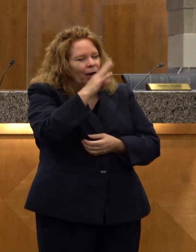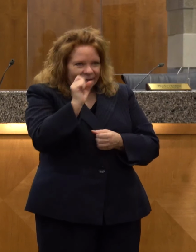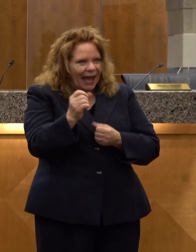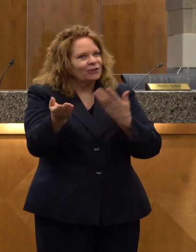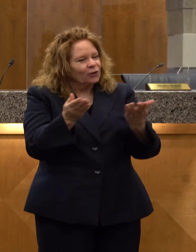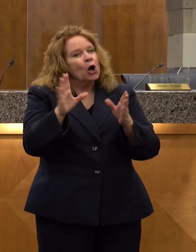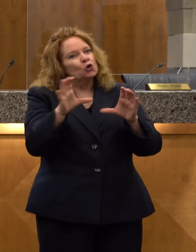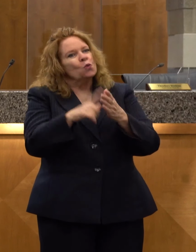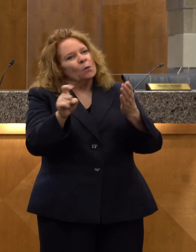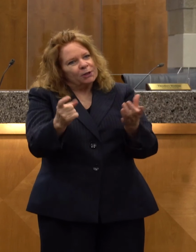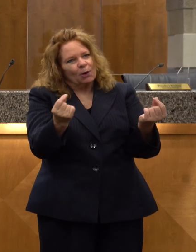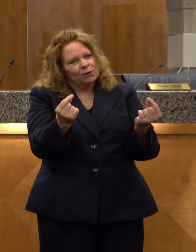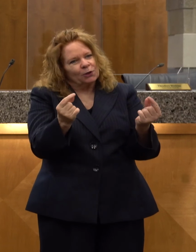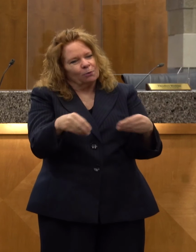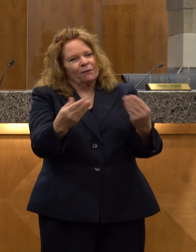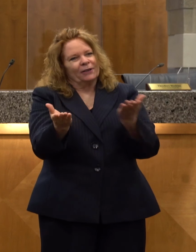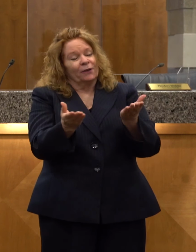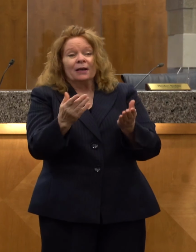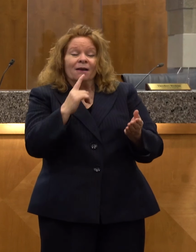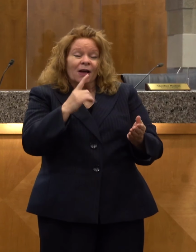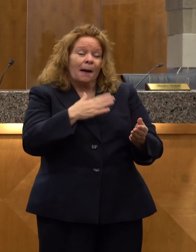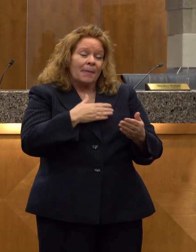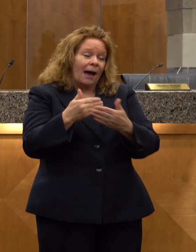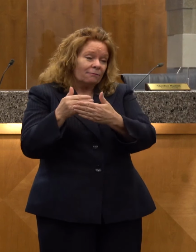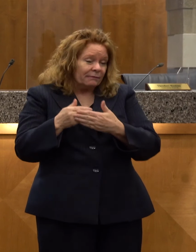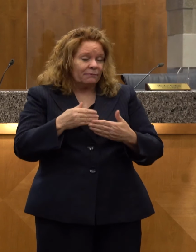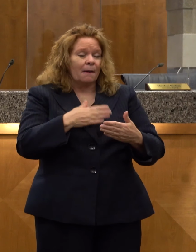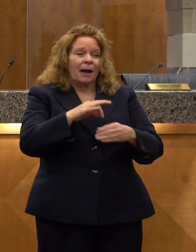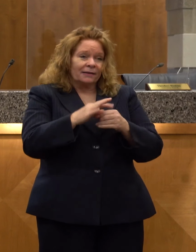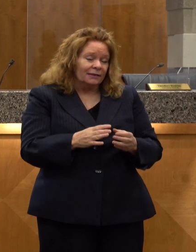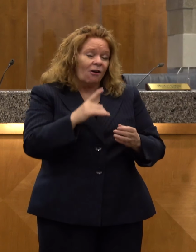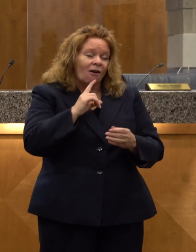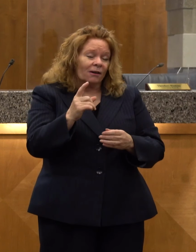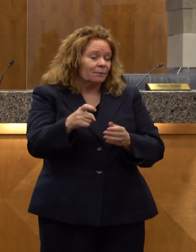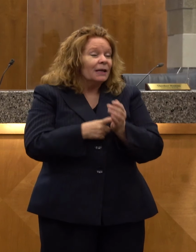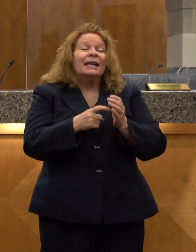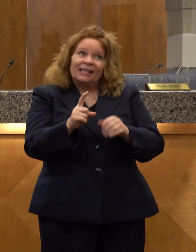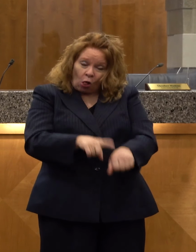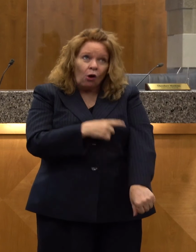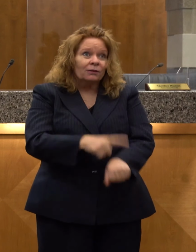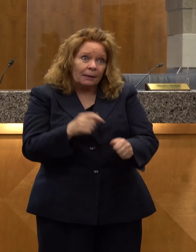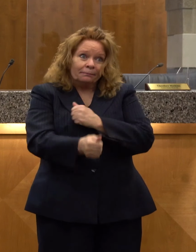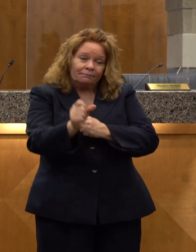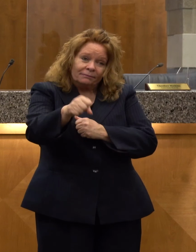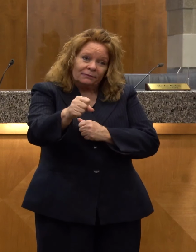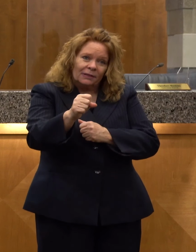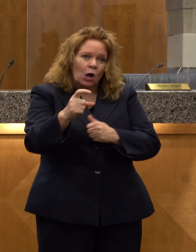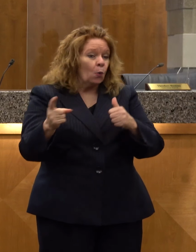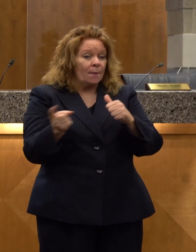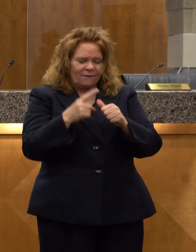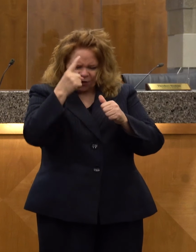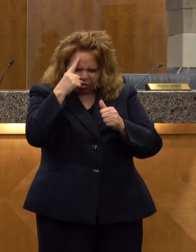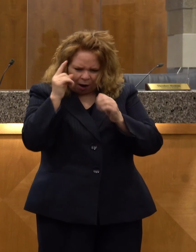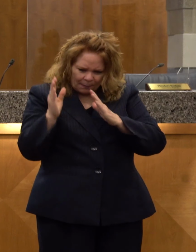are supposed to do and what, frankly, my neighbors and constituents are entitled to. This was absolutely long overdue. So when we first started putting the plans